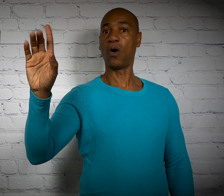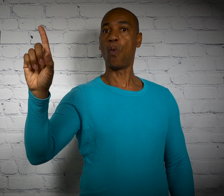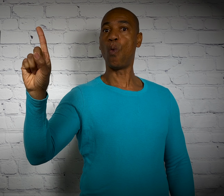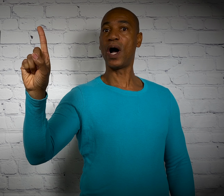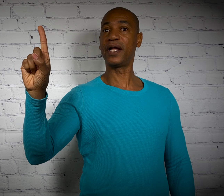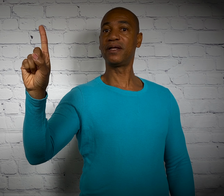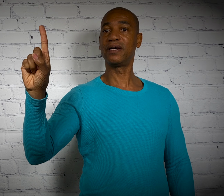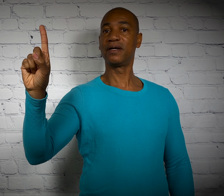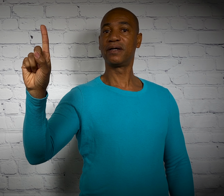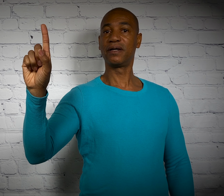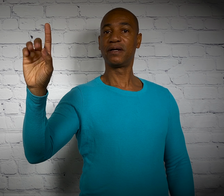41,